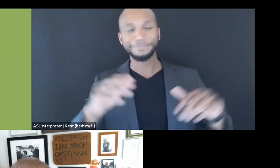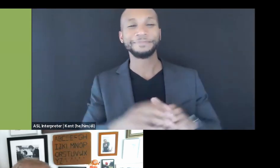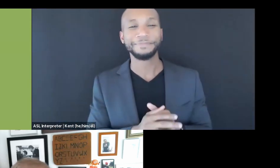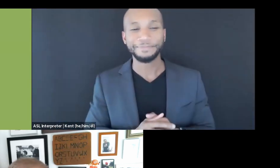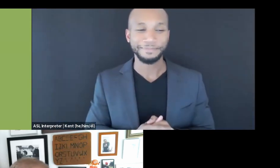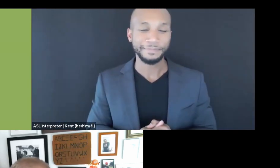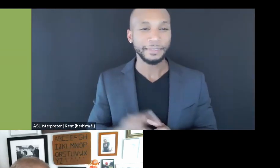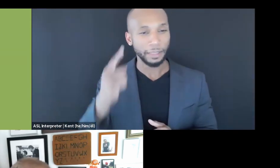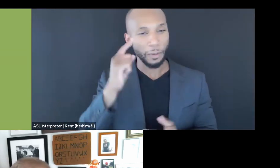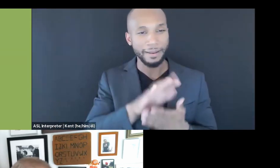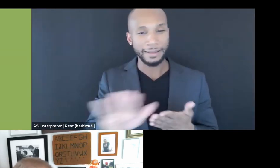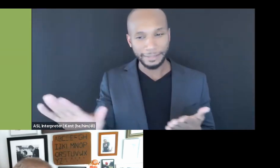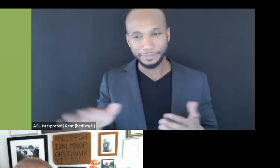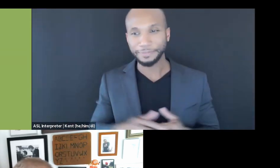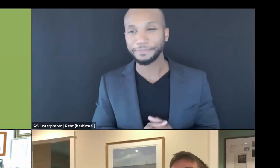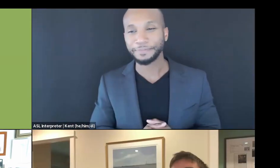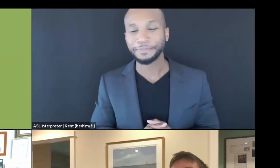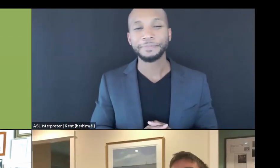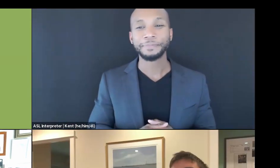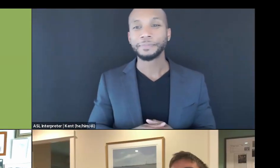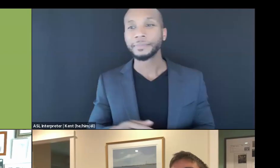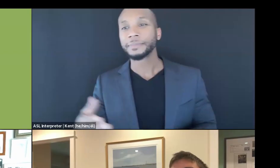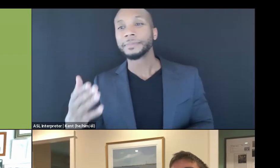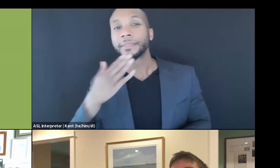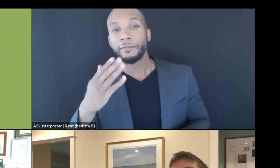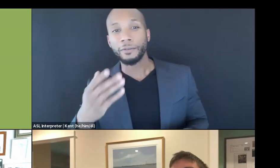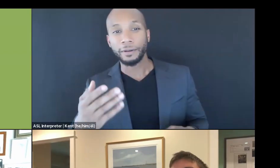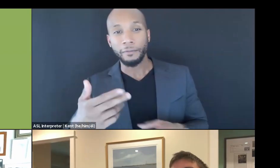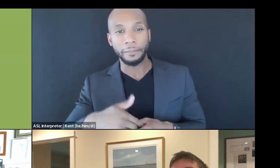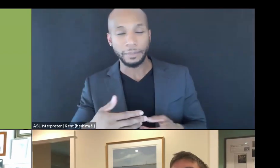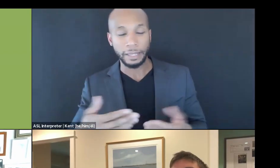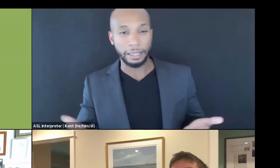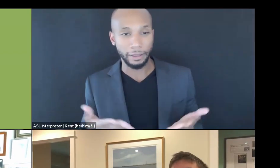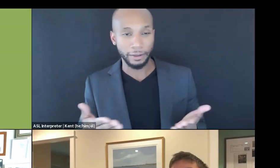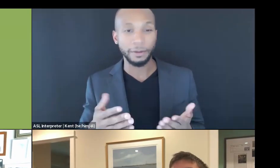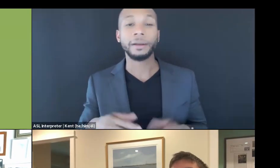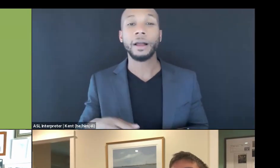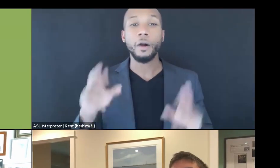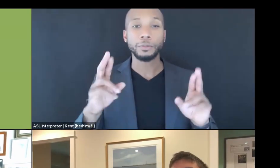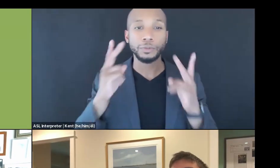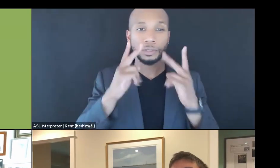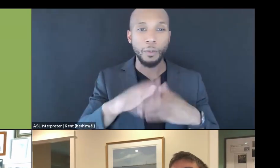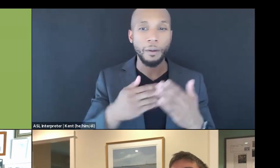be nice. So thanks. Thank you for having me on the webinar. Hope to see you all again.